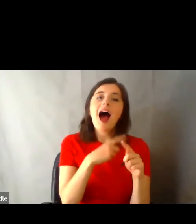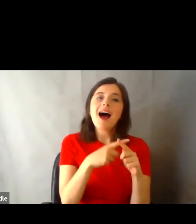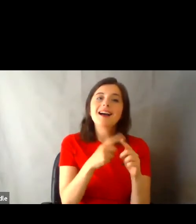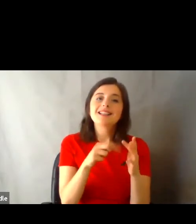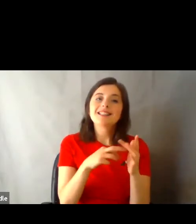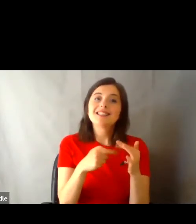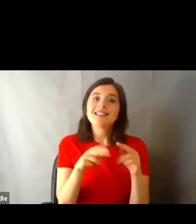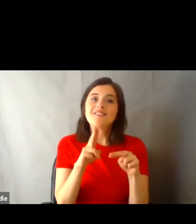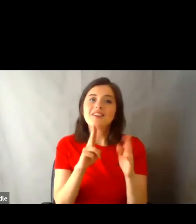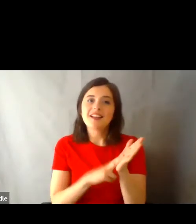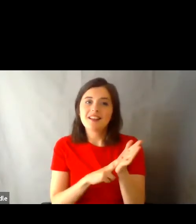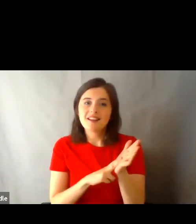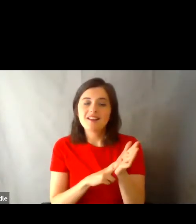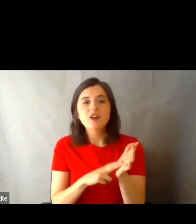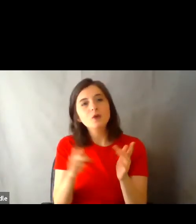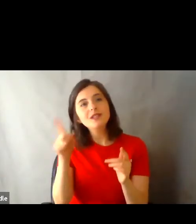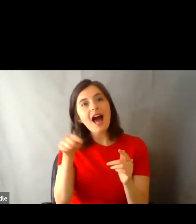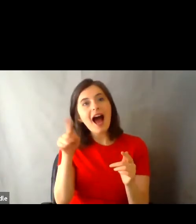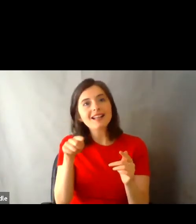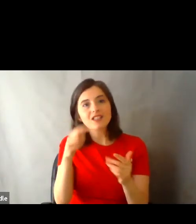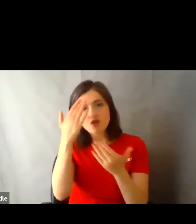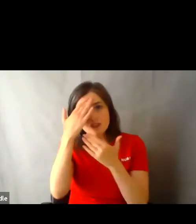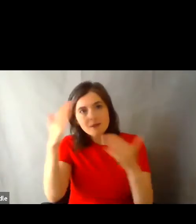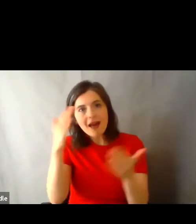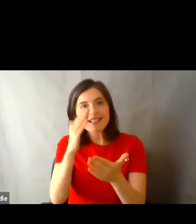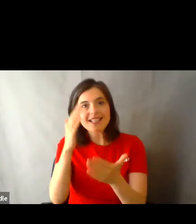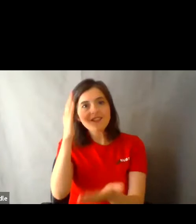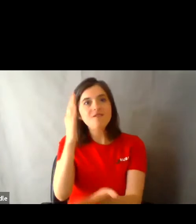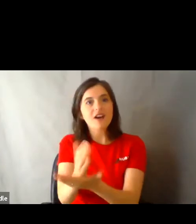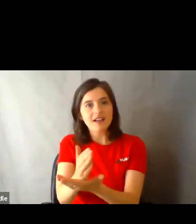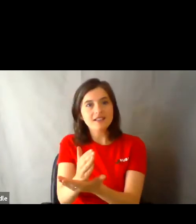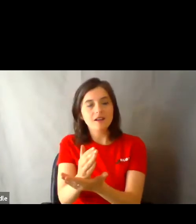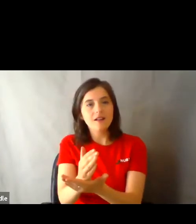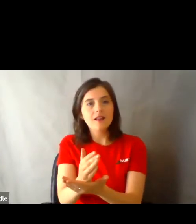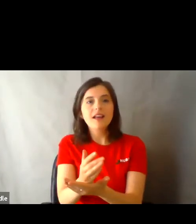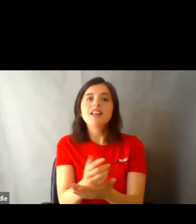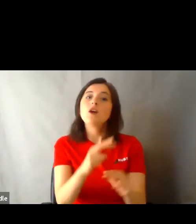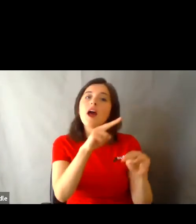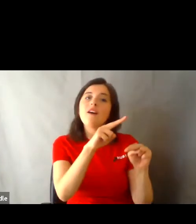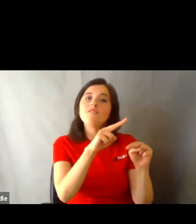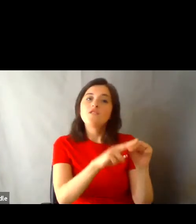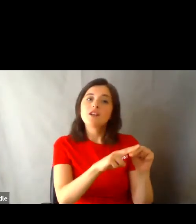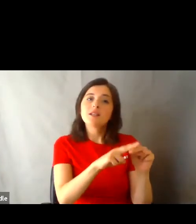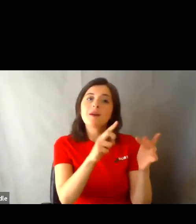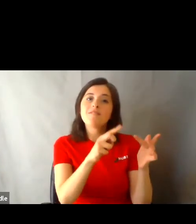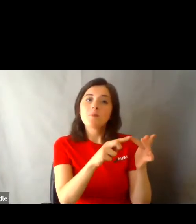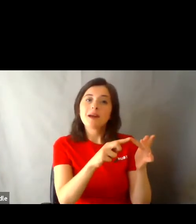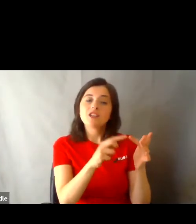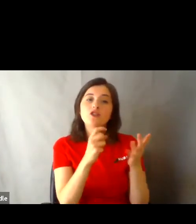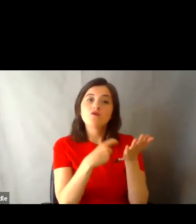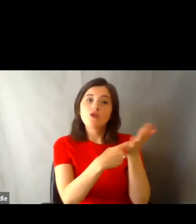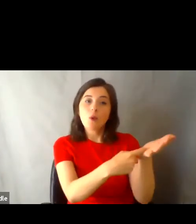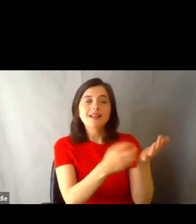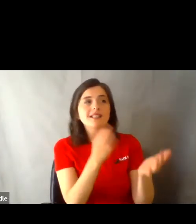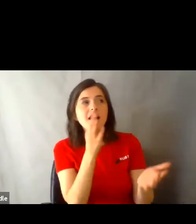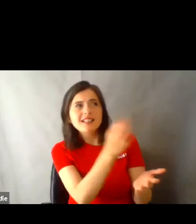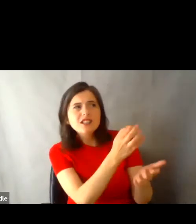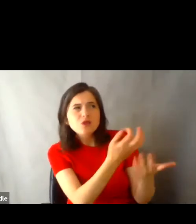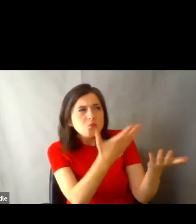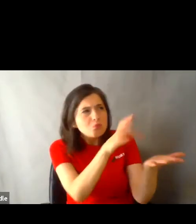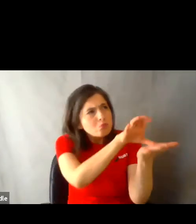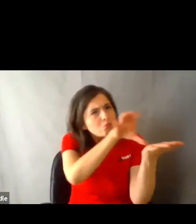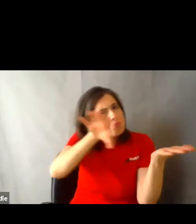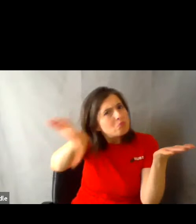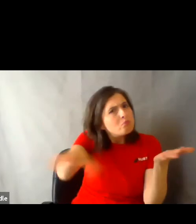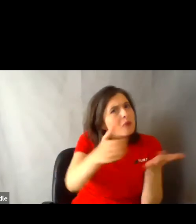Vital on Twitter, in the form of a Freedom of Information request to find out how much the government had spent of our money on these articles